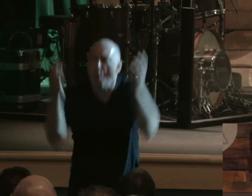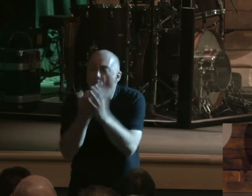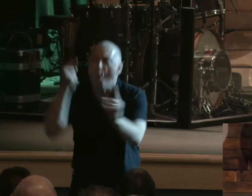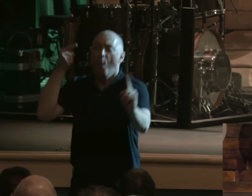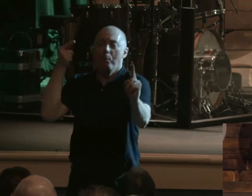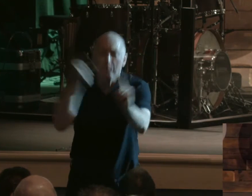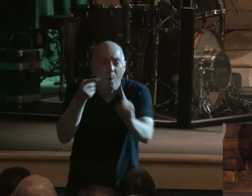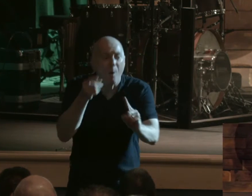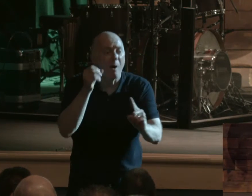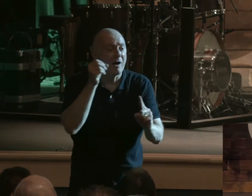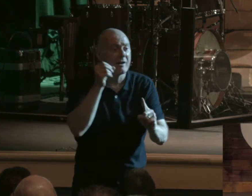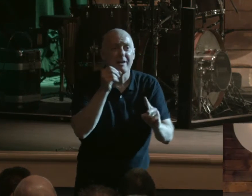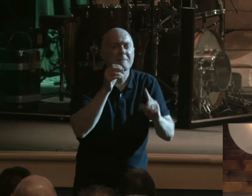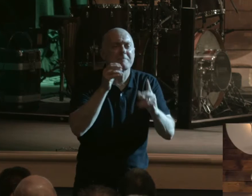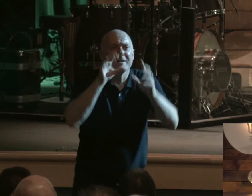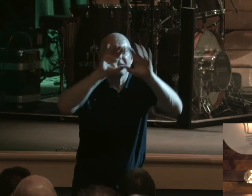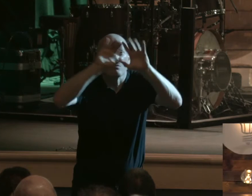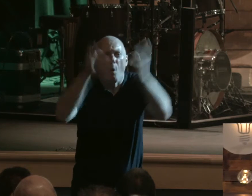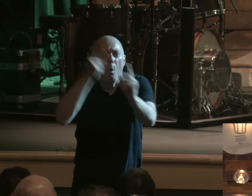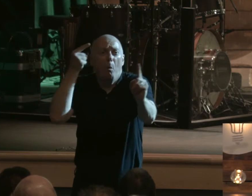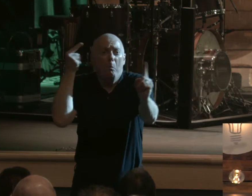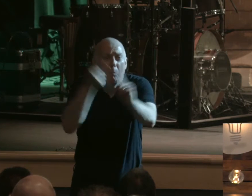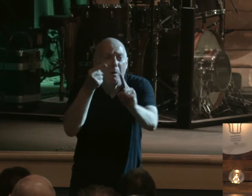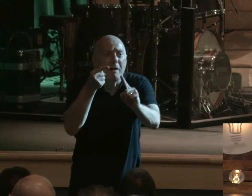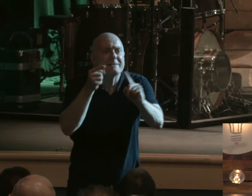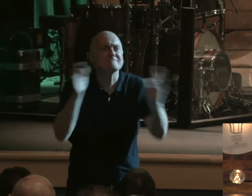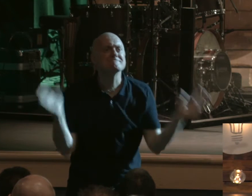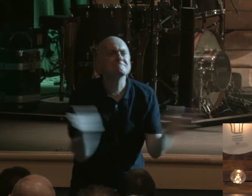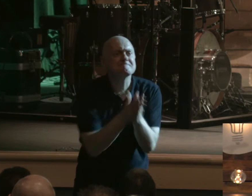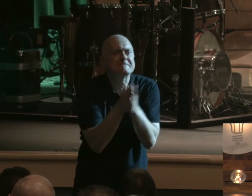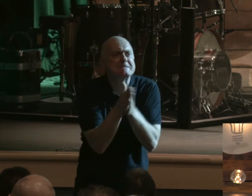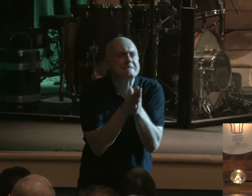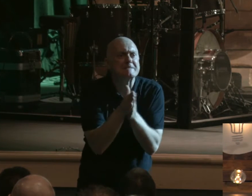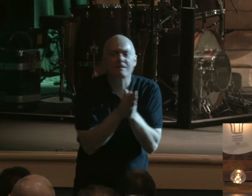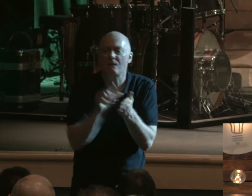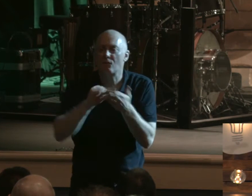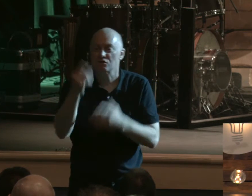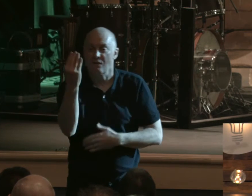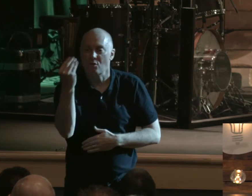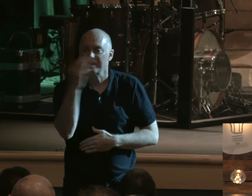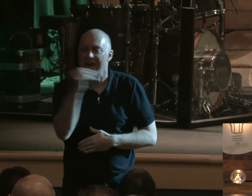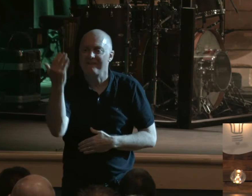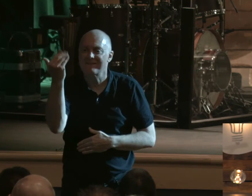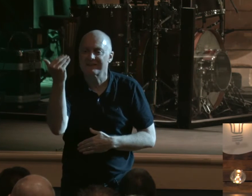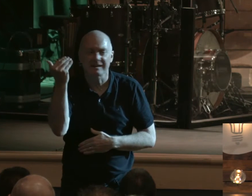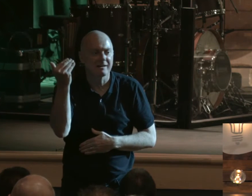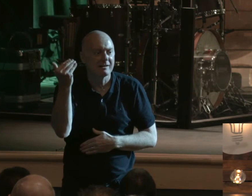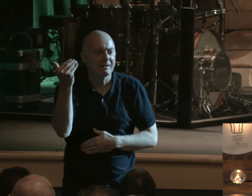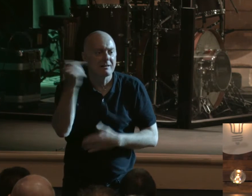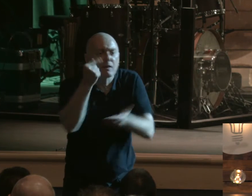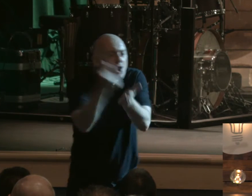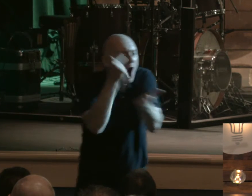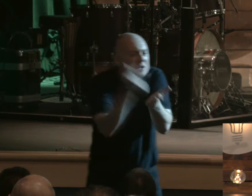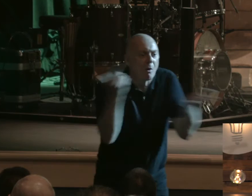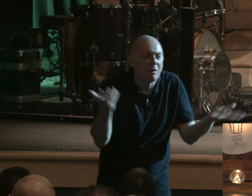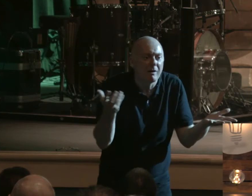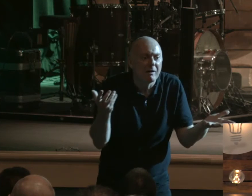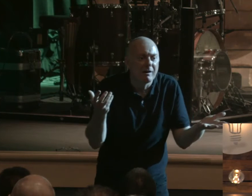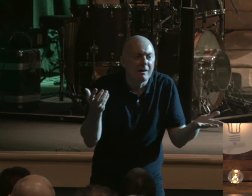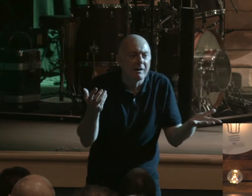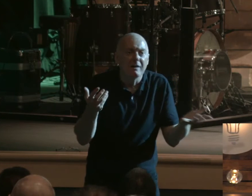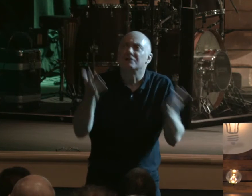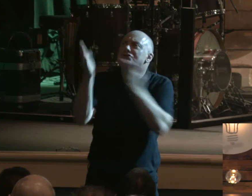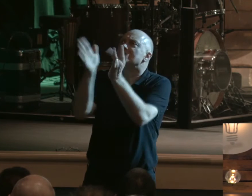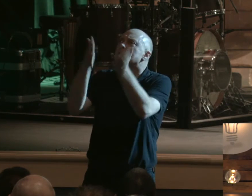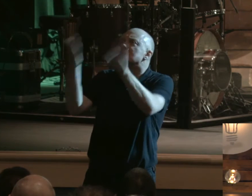point of the whole source of his motivation, it's right here in verses 14 and 15. It's the gospel. One has